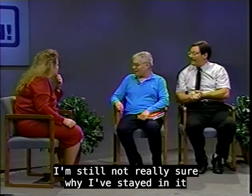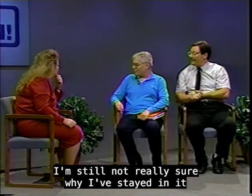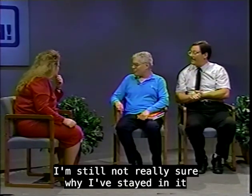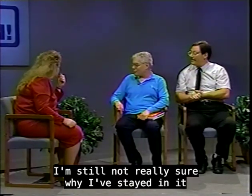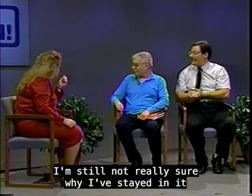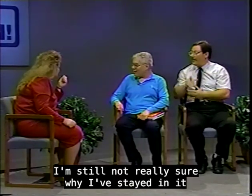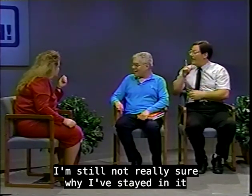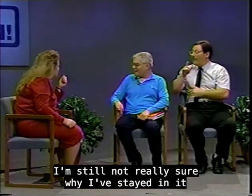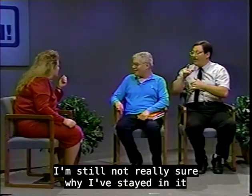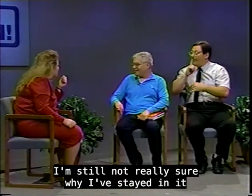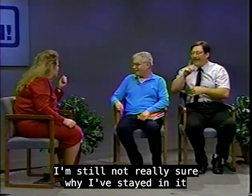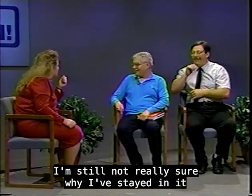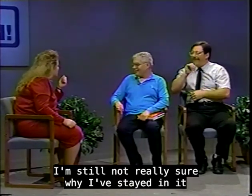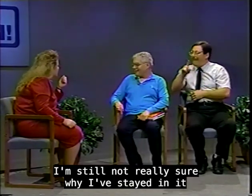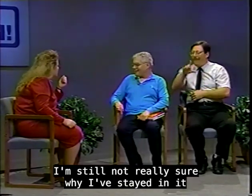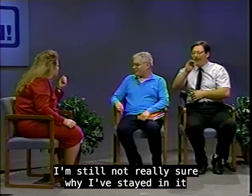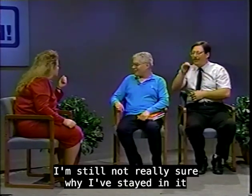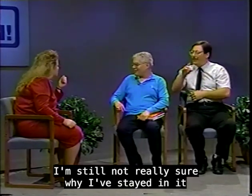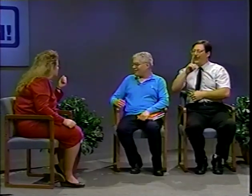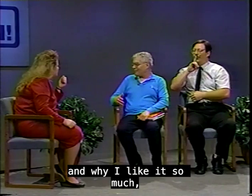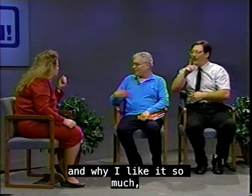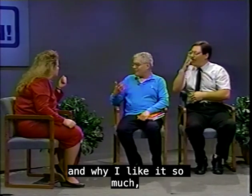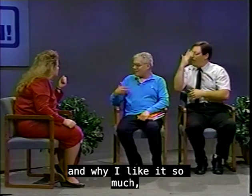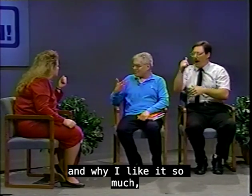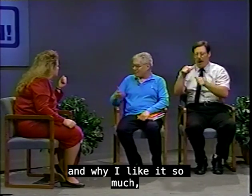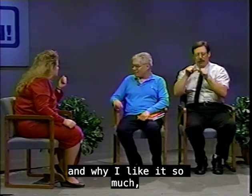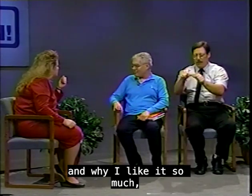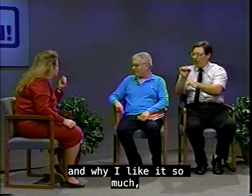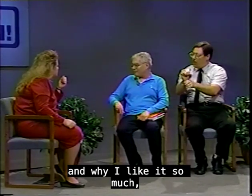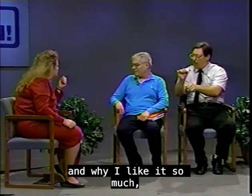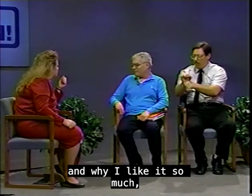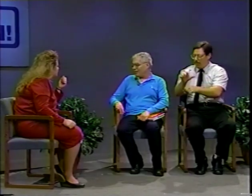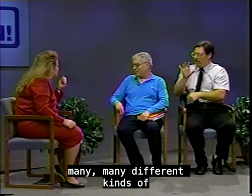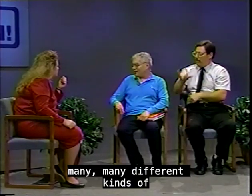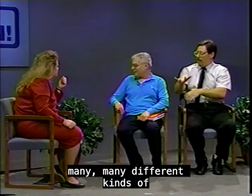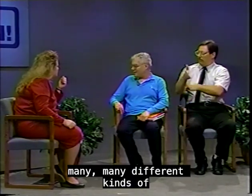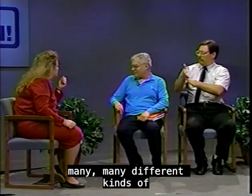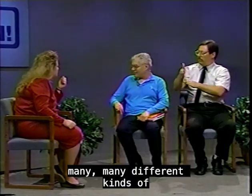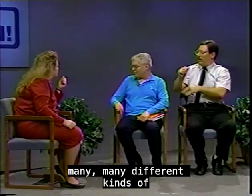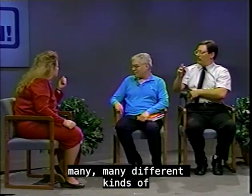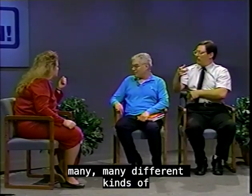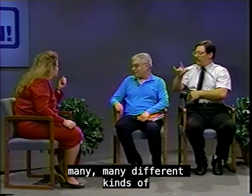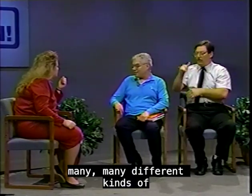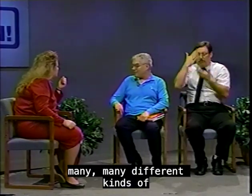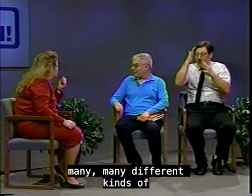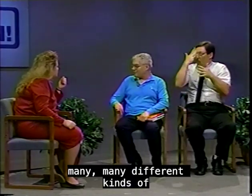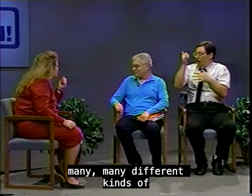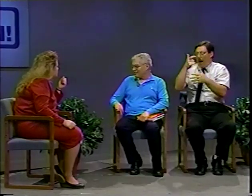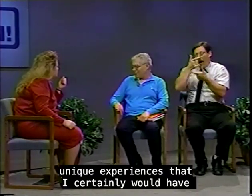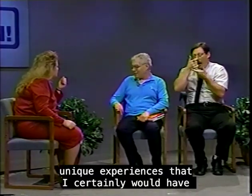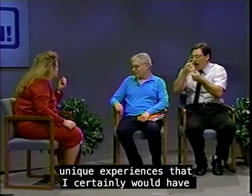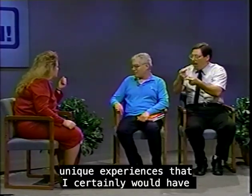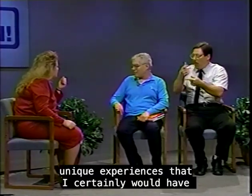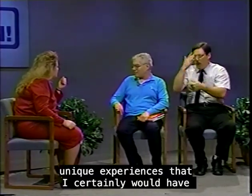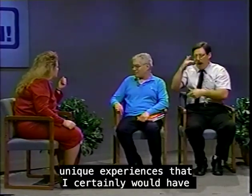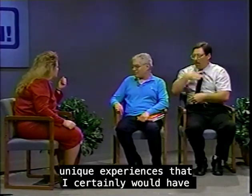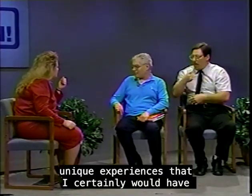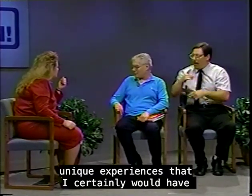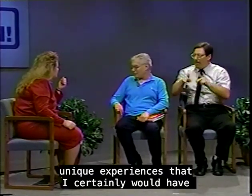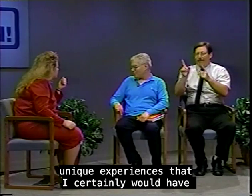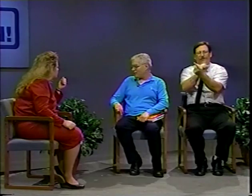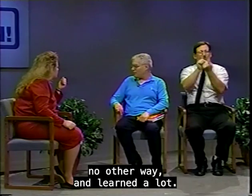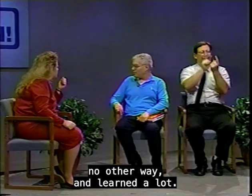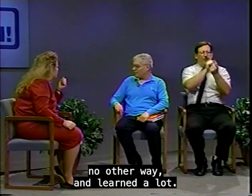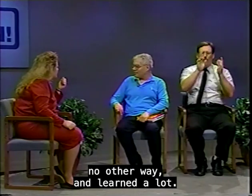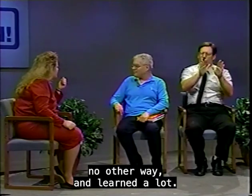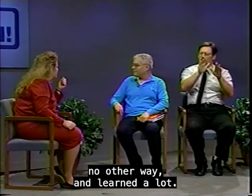I'm still not really sure why I've stayed in it and why I like it so much, but I've met many, many different kinds of people and had a lot of unique experiences that I